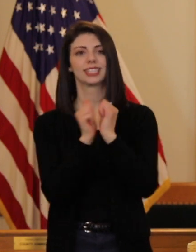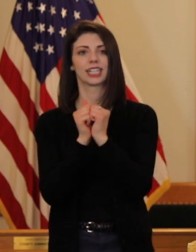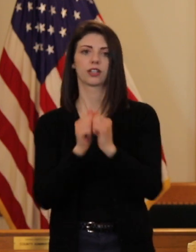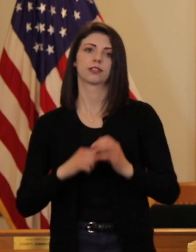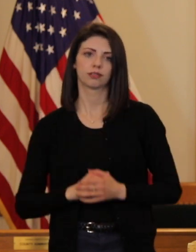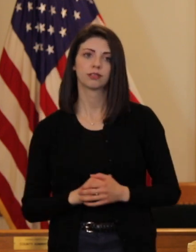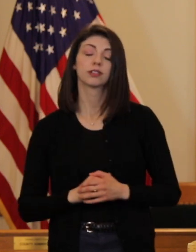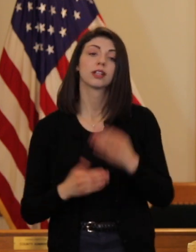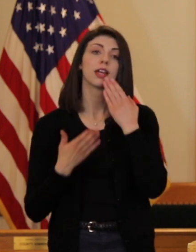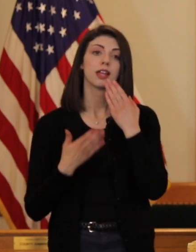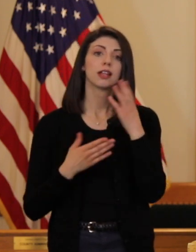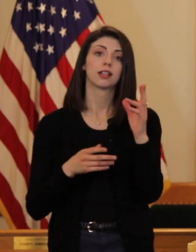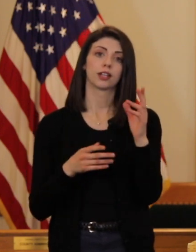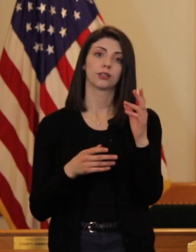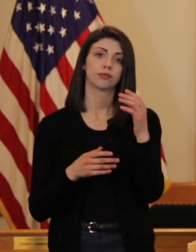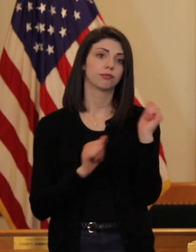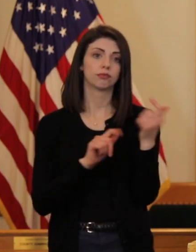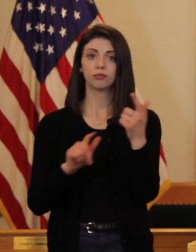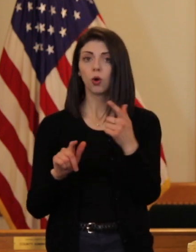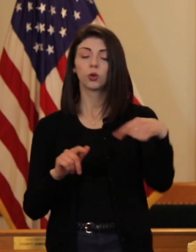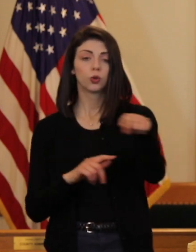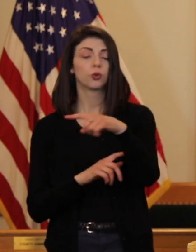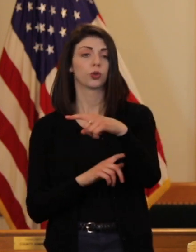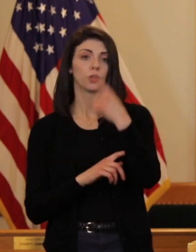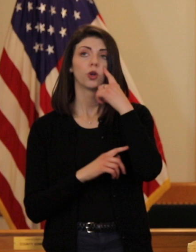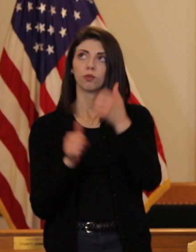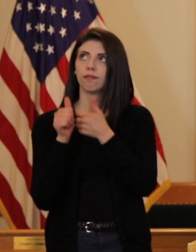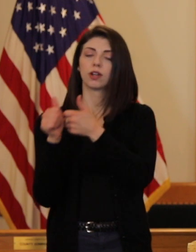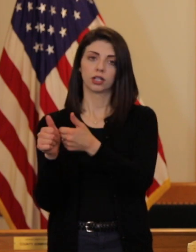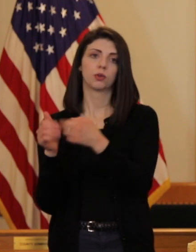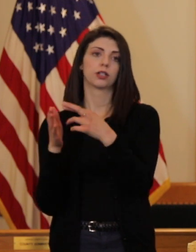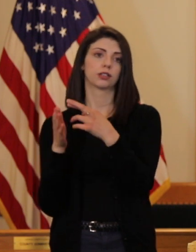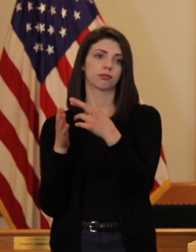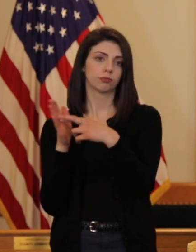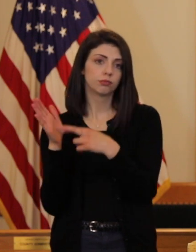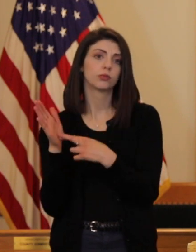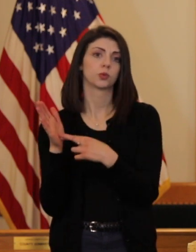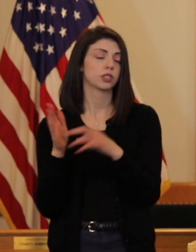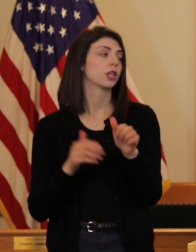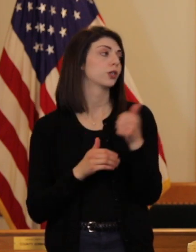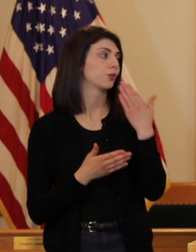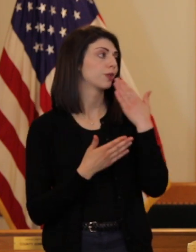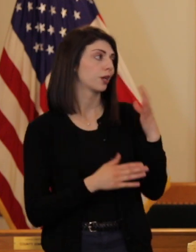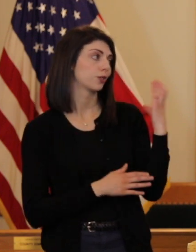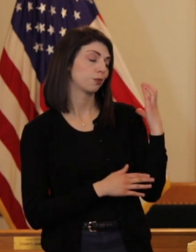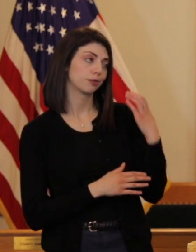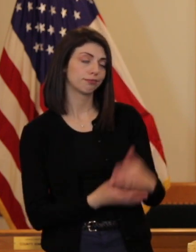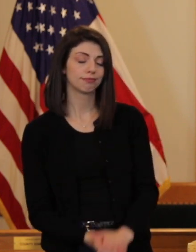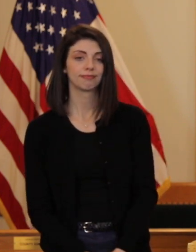want to thank our residents for staying the course, and thank you, Chairman Weatherup, for this opportunity. Thank you.